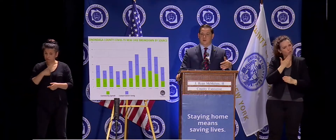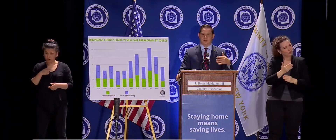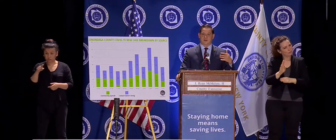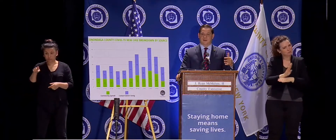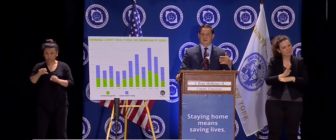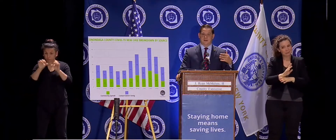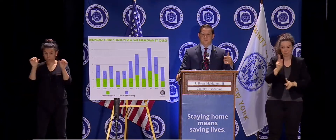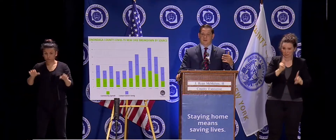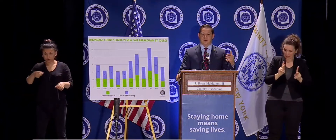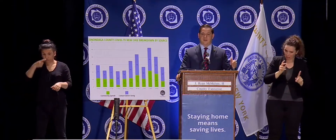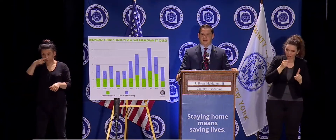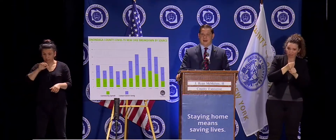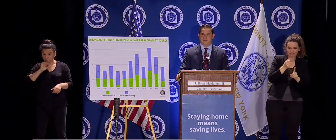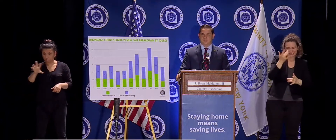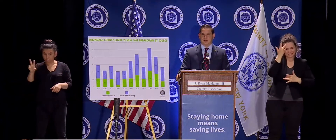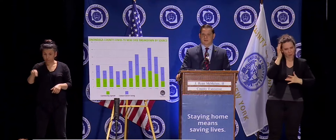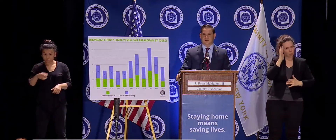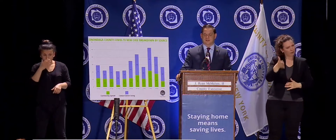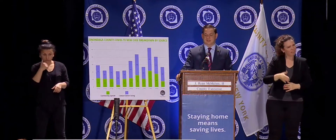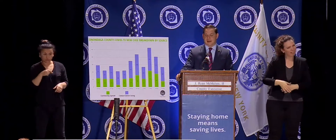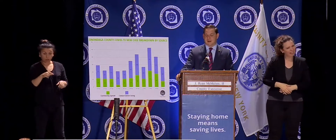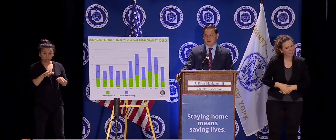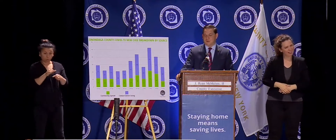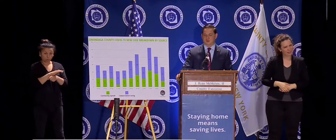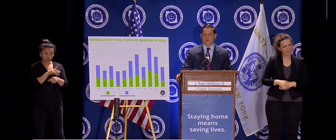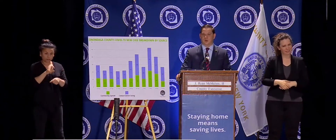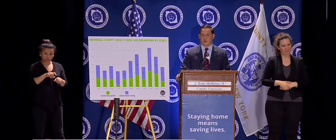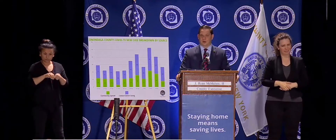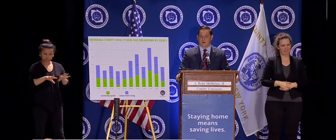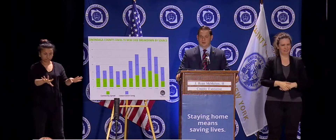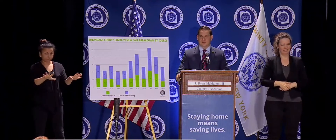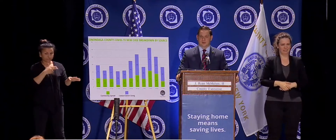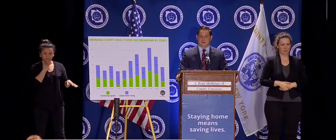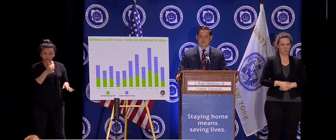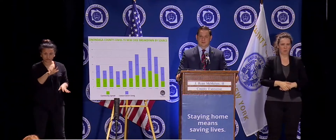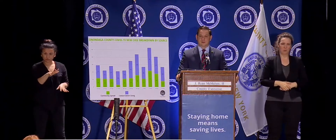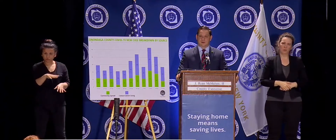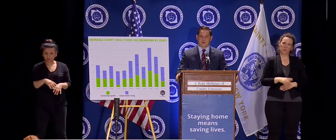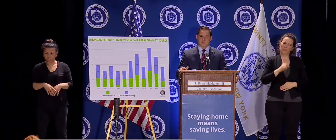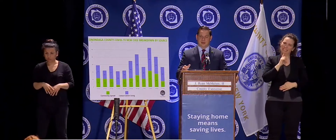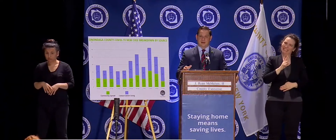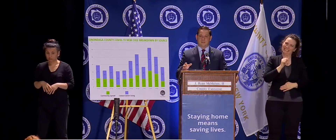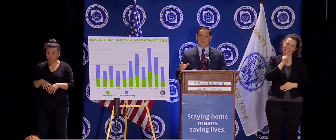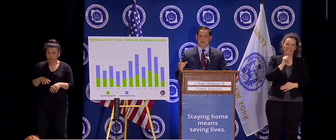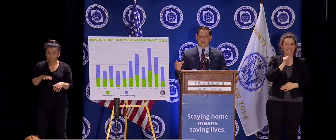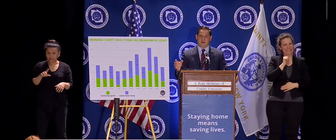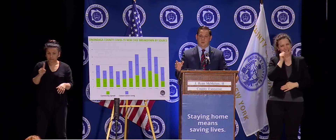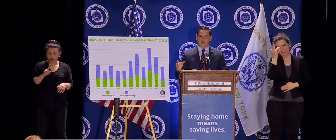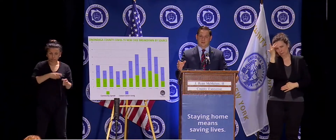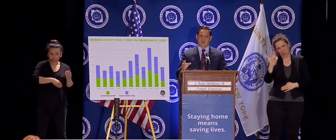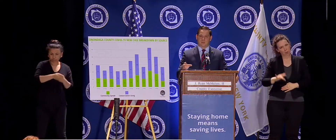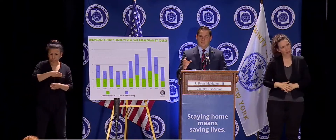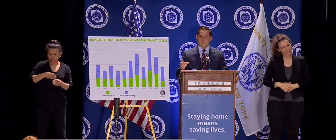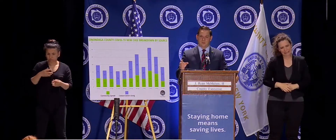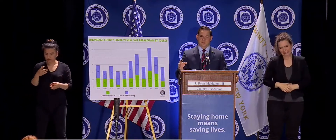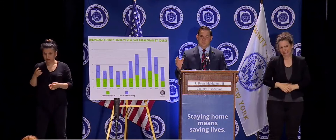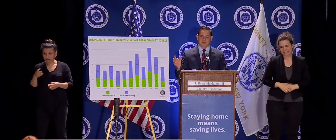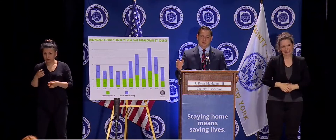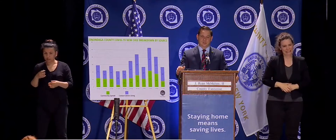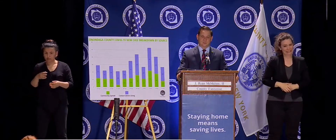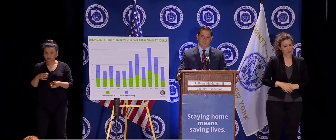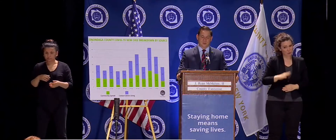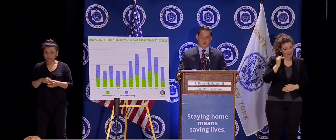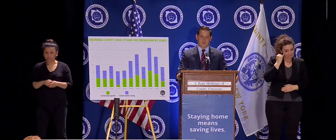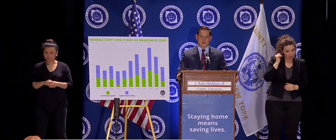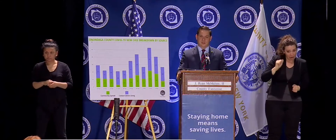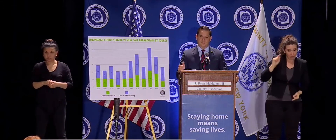tracing that we couldn't fill all the gaps, right? So that's just not good for your store. So let's just do everything we can to mitigate that risk. It's all about risk